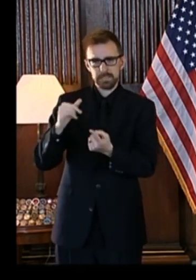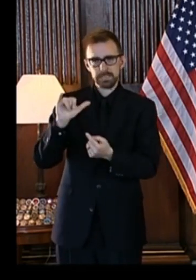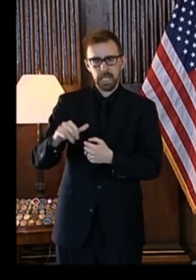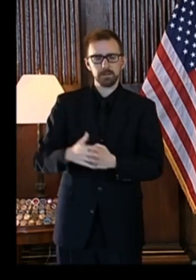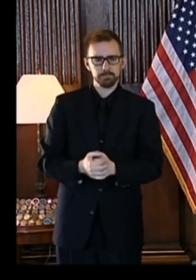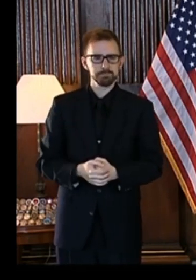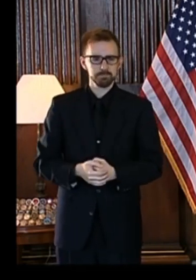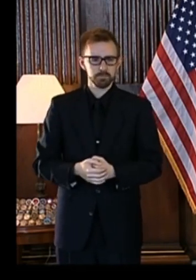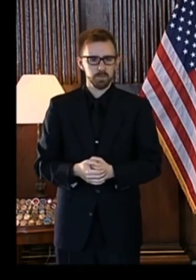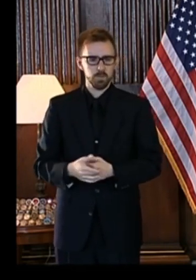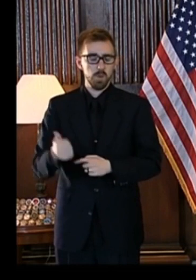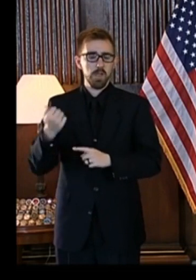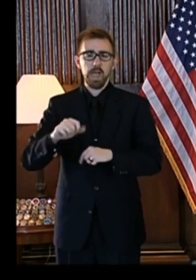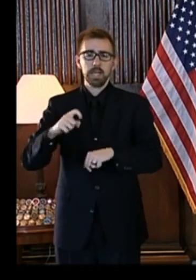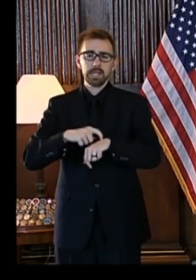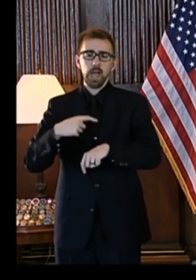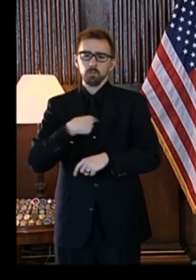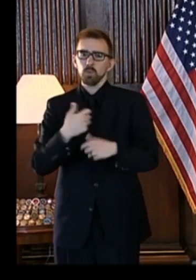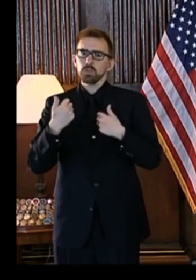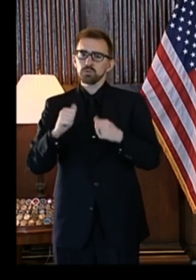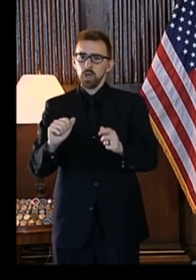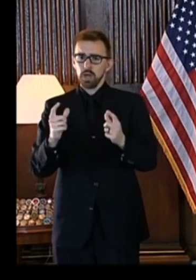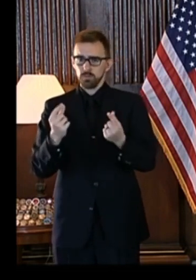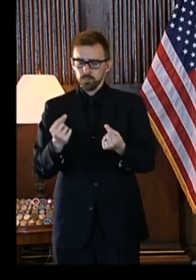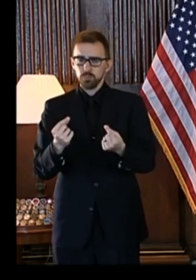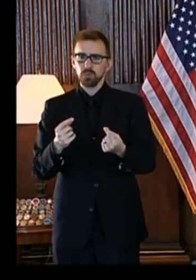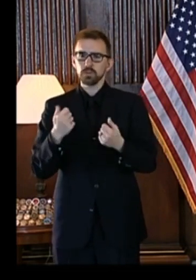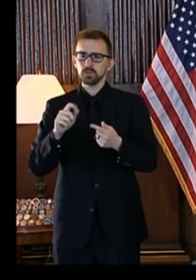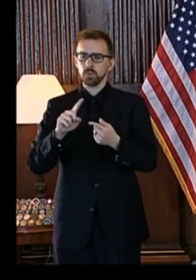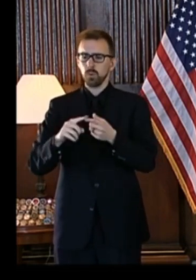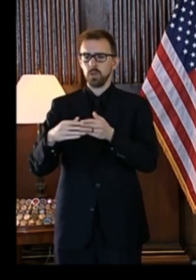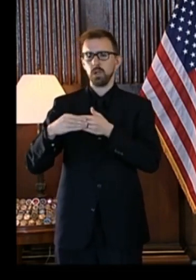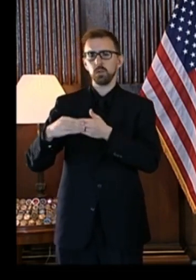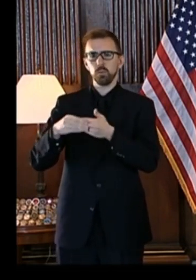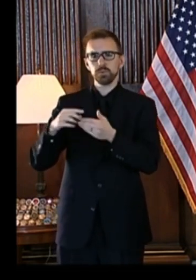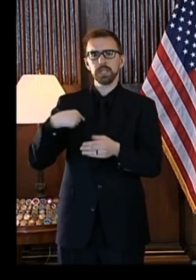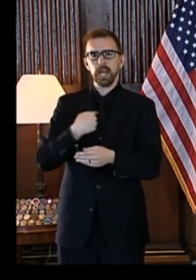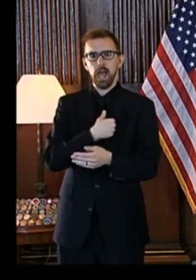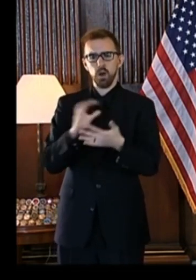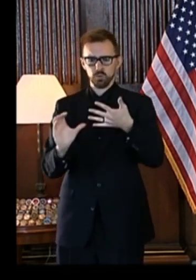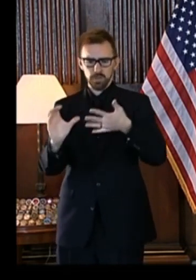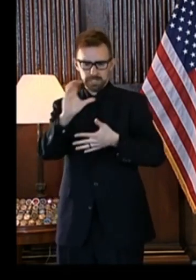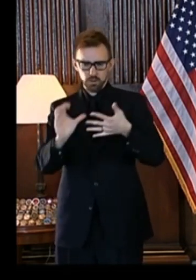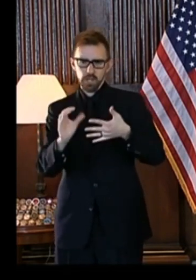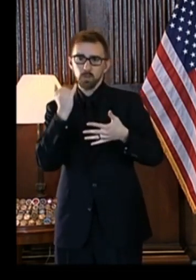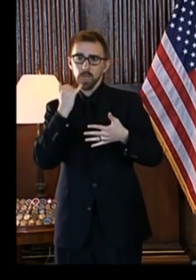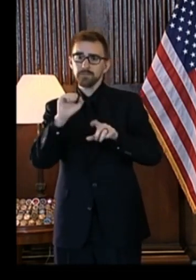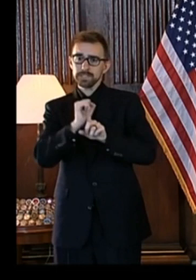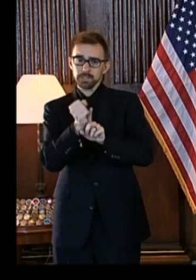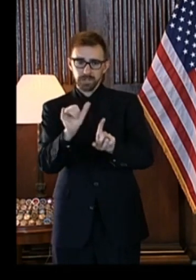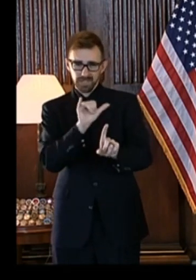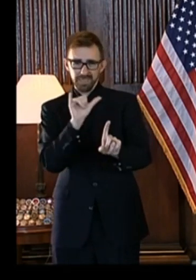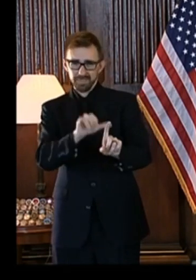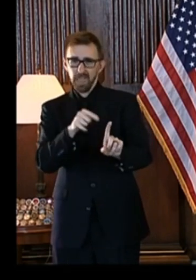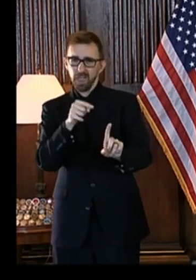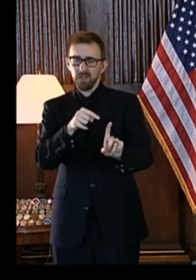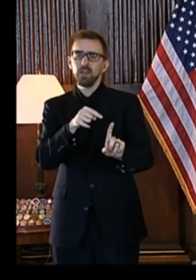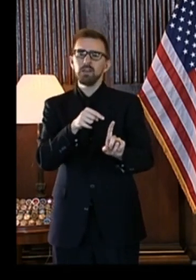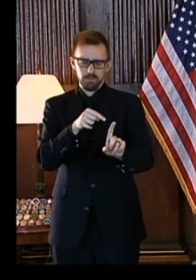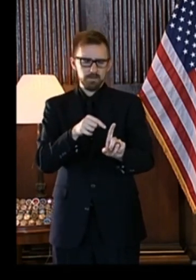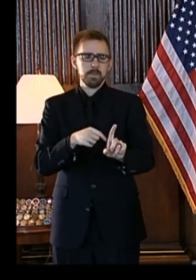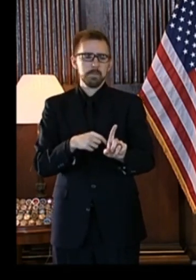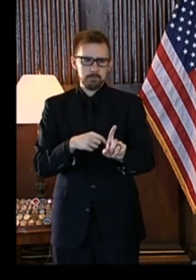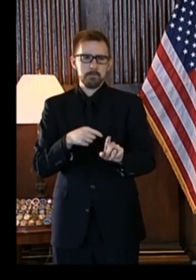that at any time, what we've tried to do is to loosen our criteria so if there is a situation like that, that